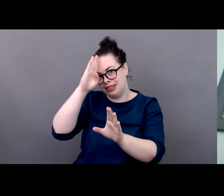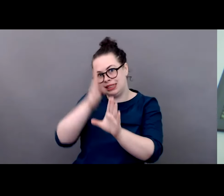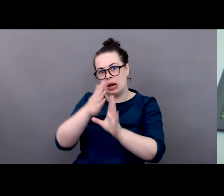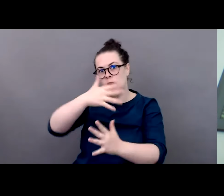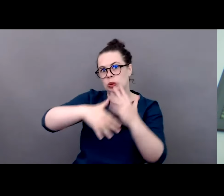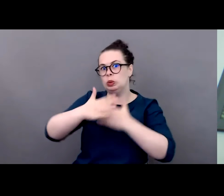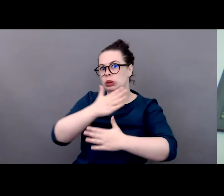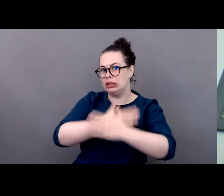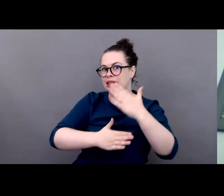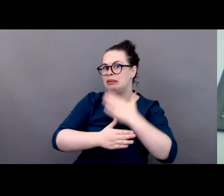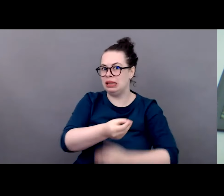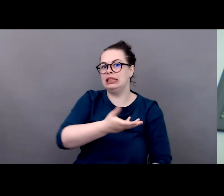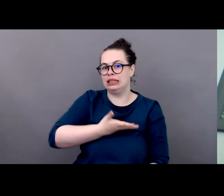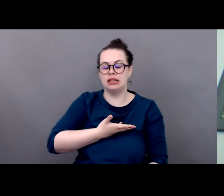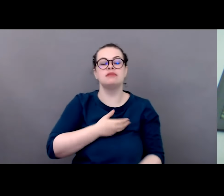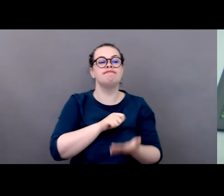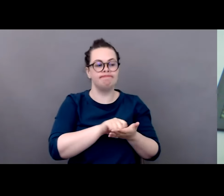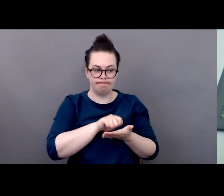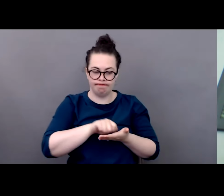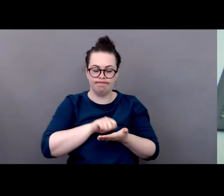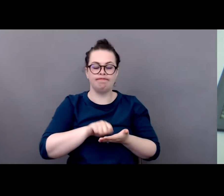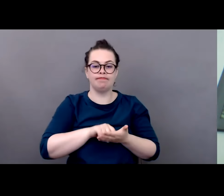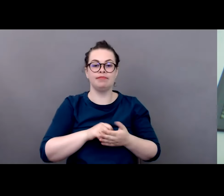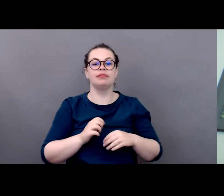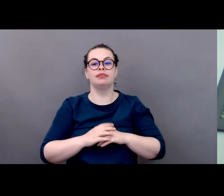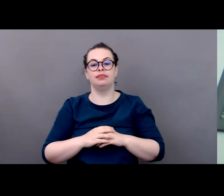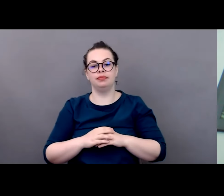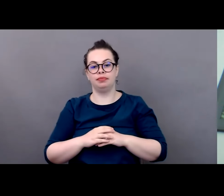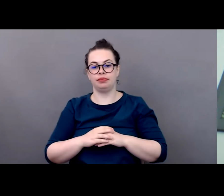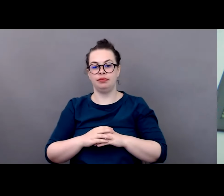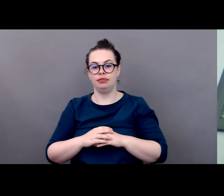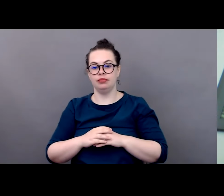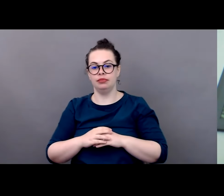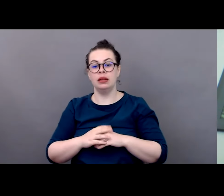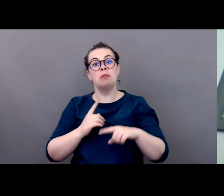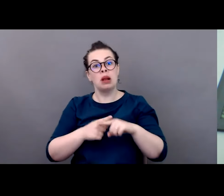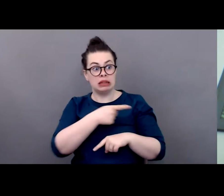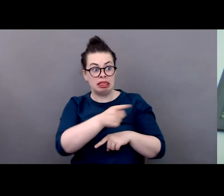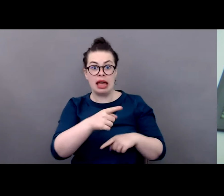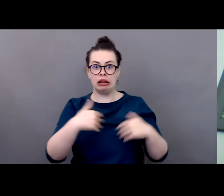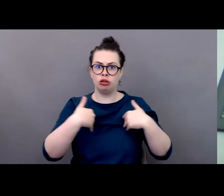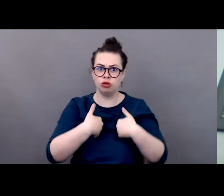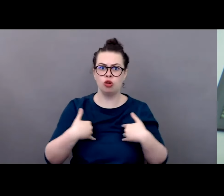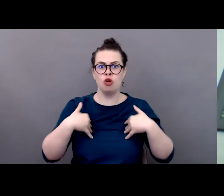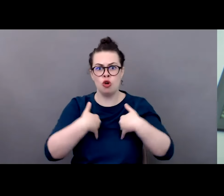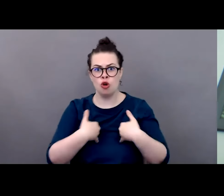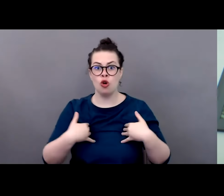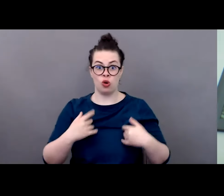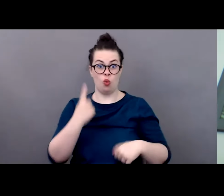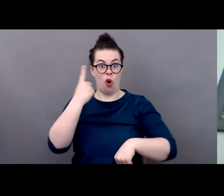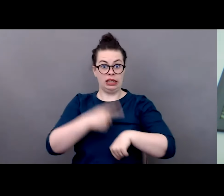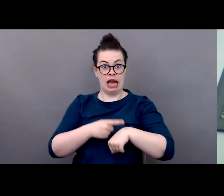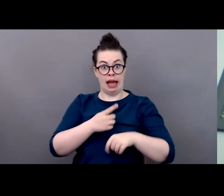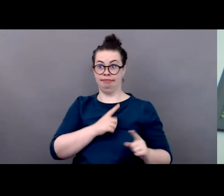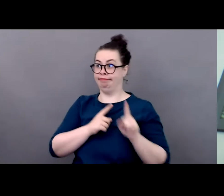concerns expressed directly to me as country rapporteur have been reiterated in a written alternative report